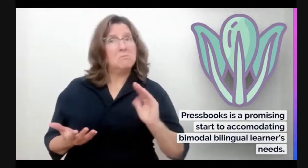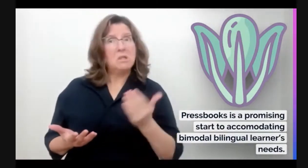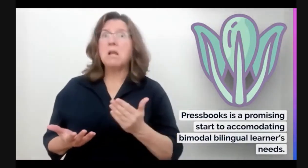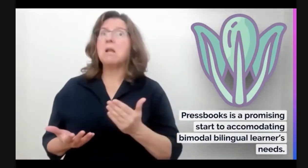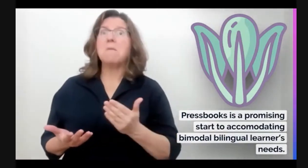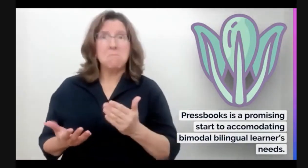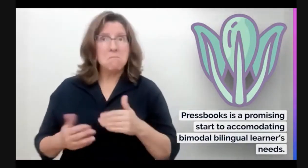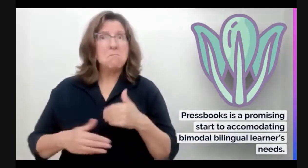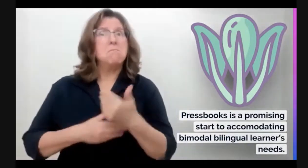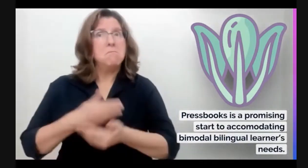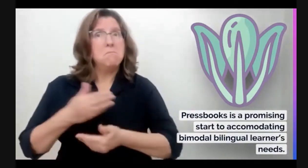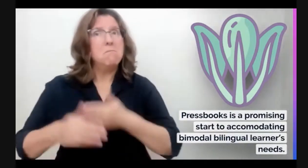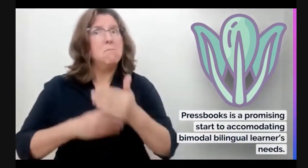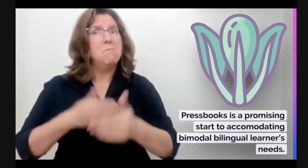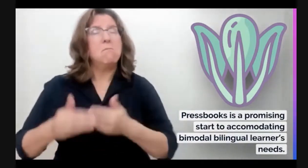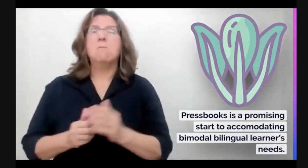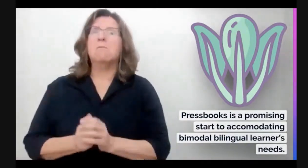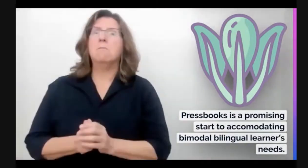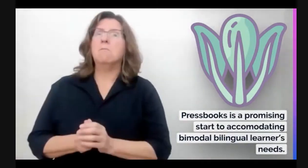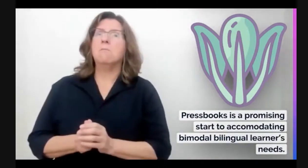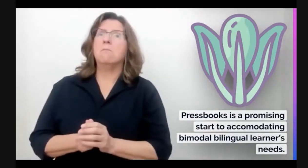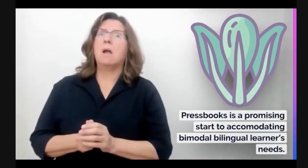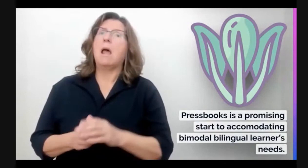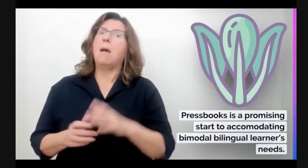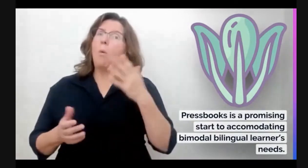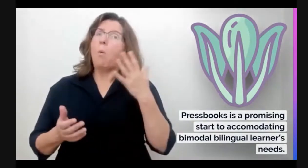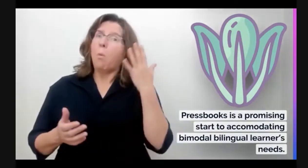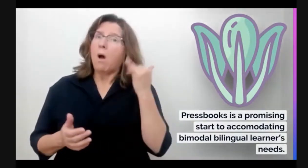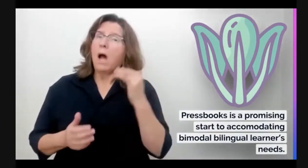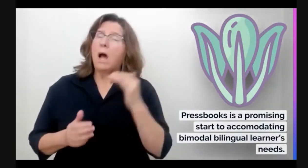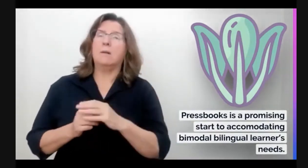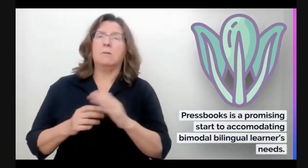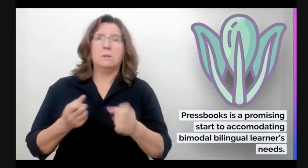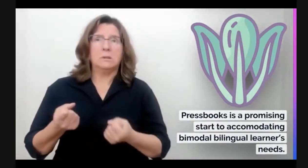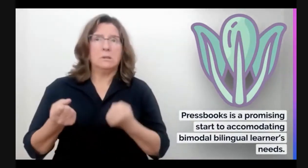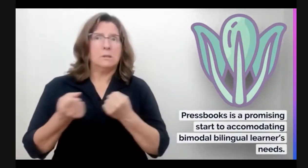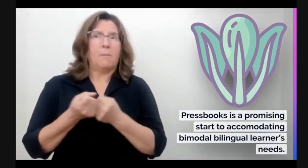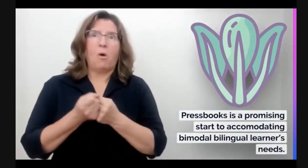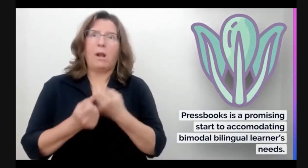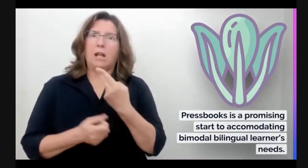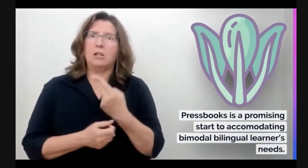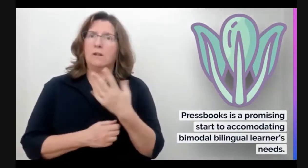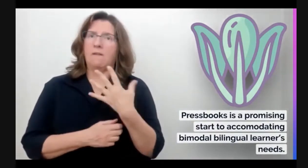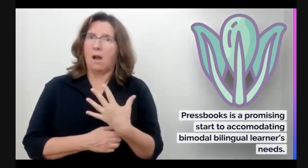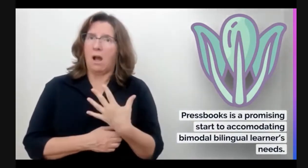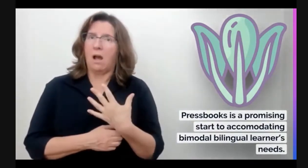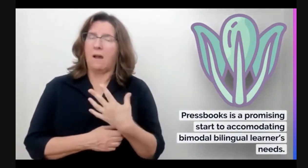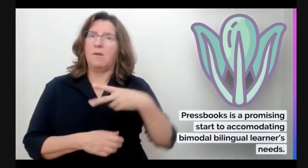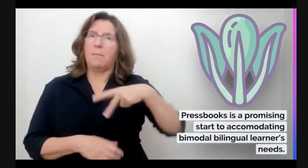I have to admit, it is a promising platform, in large part